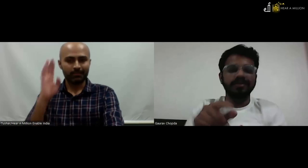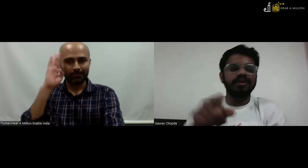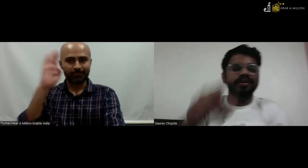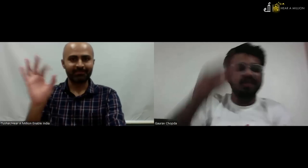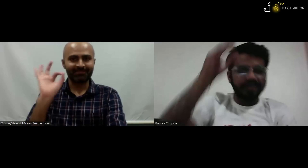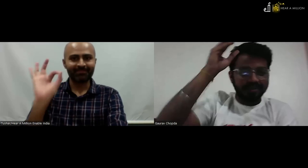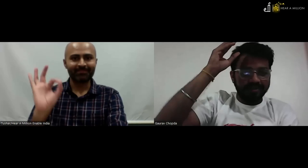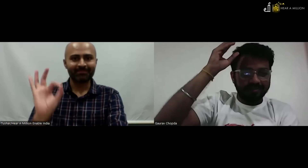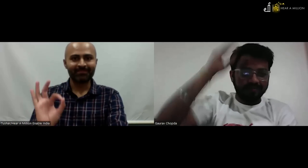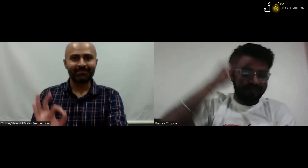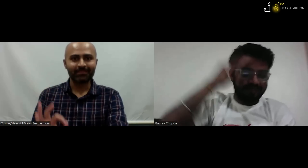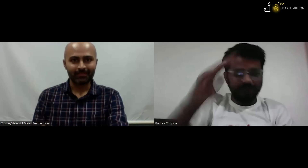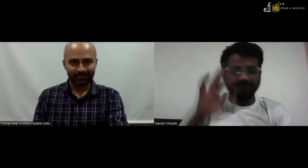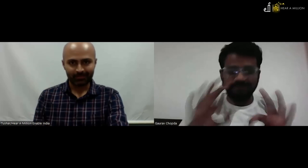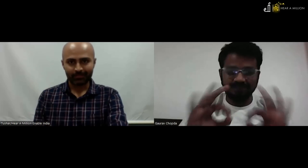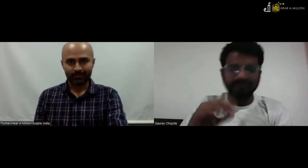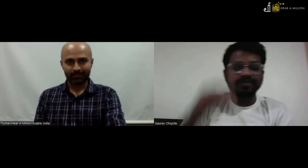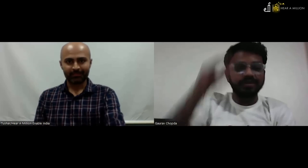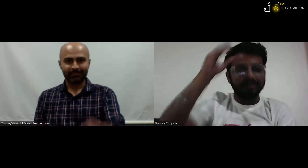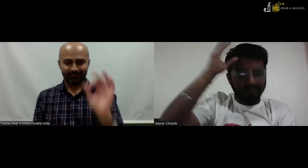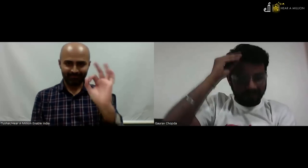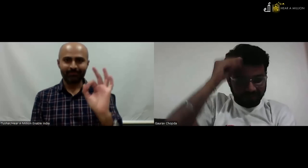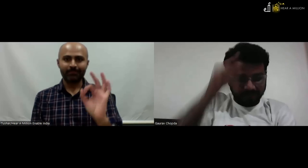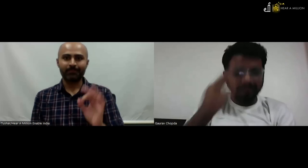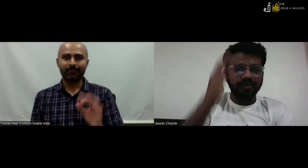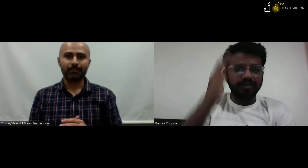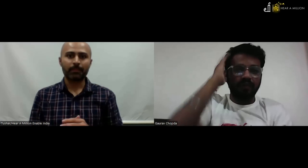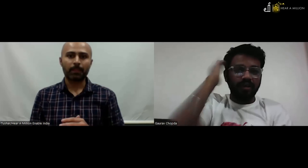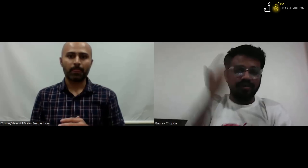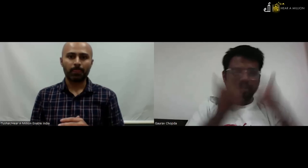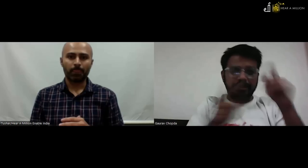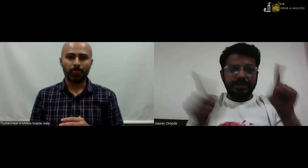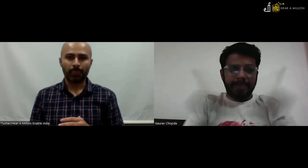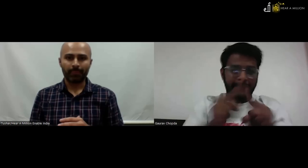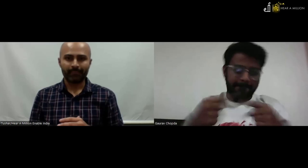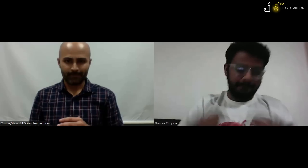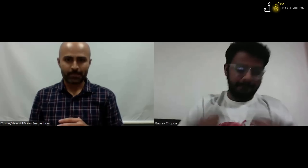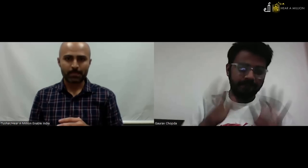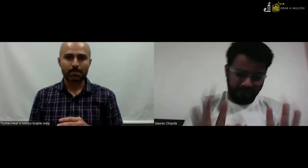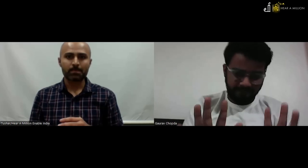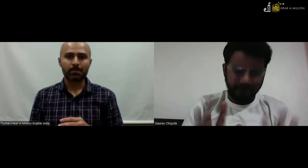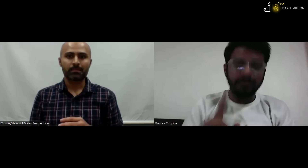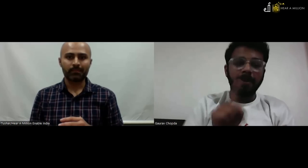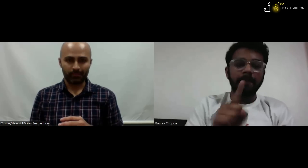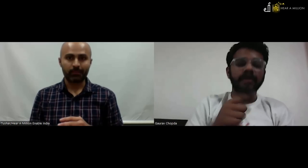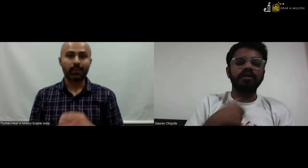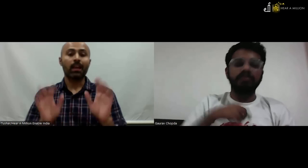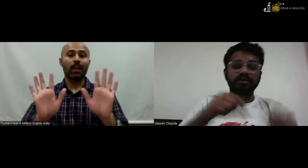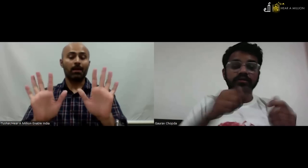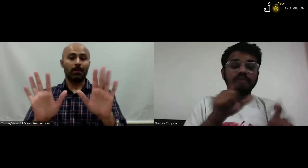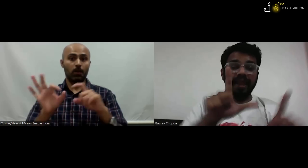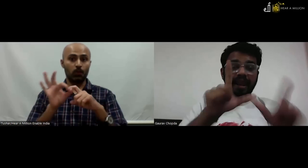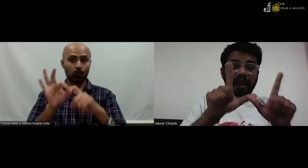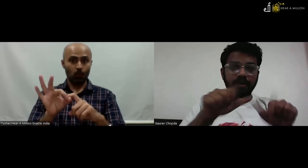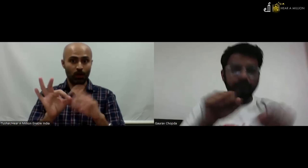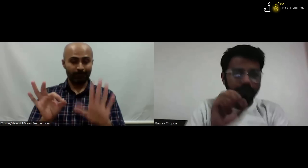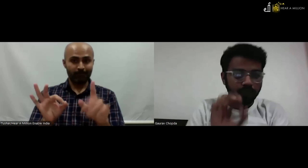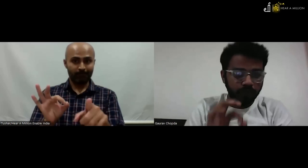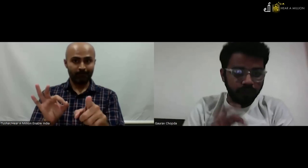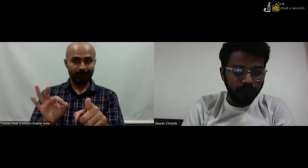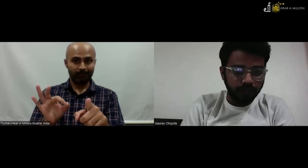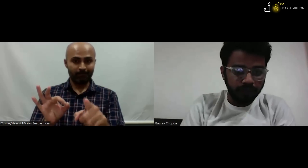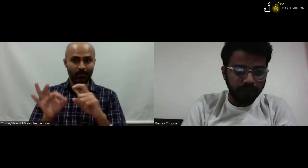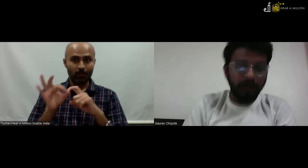Okay, great. Hi, Gaurav. So I would like to ask Sagar and Deepak the